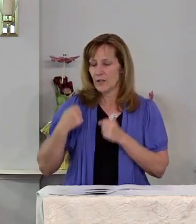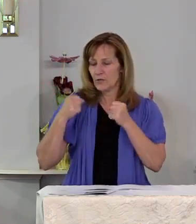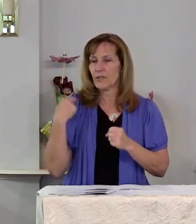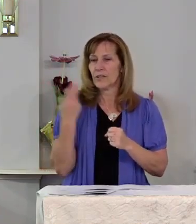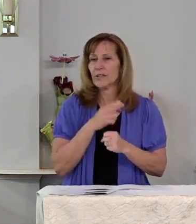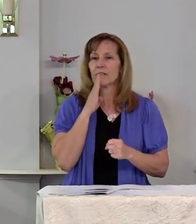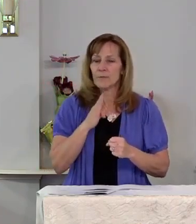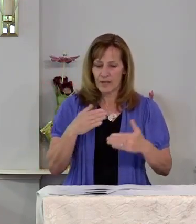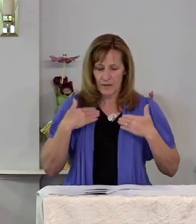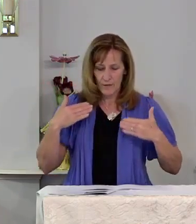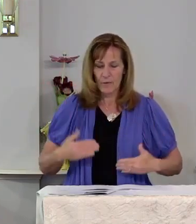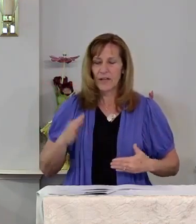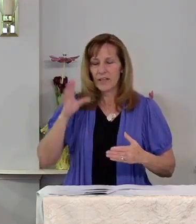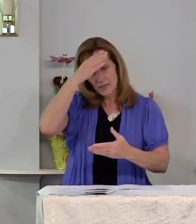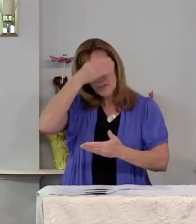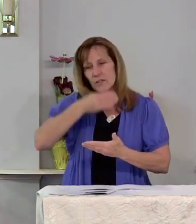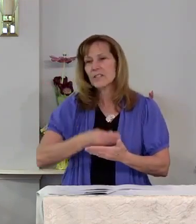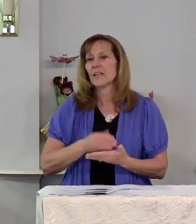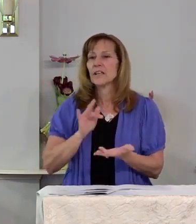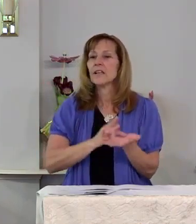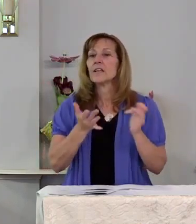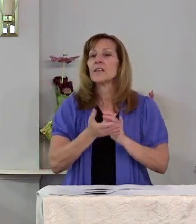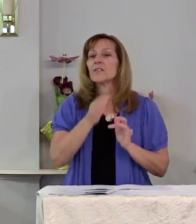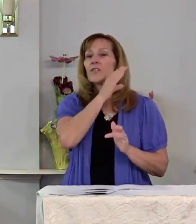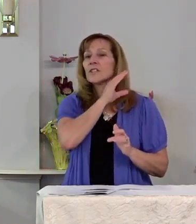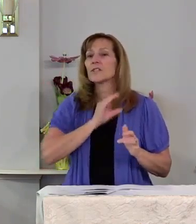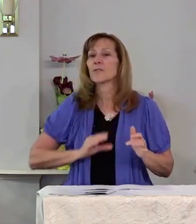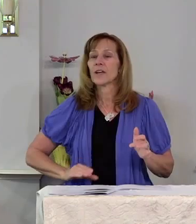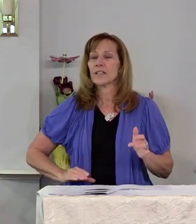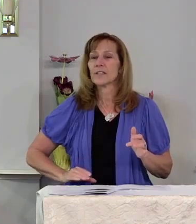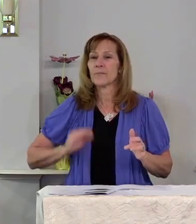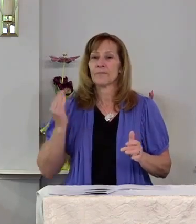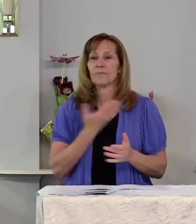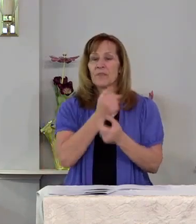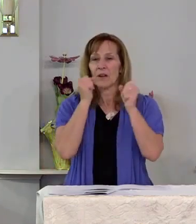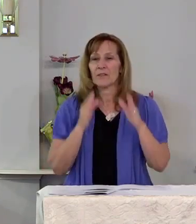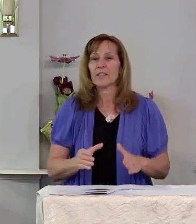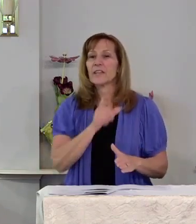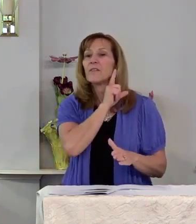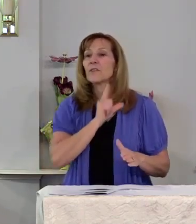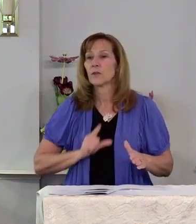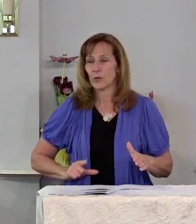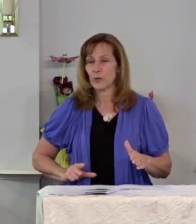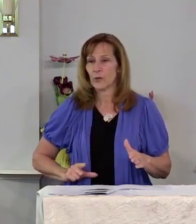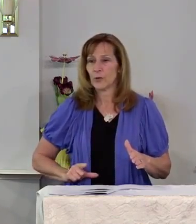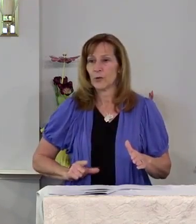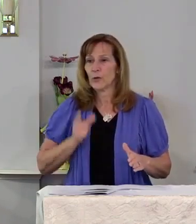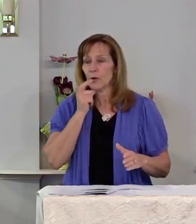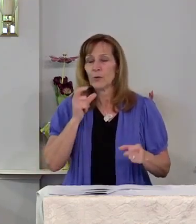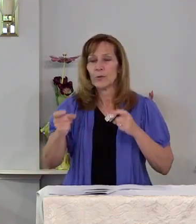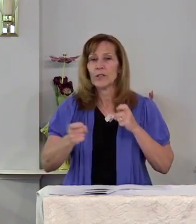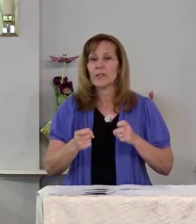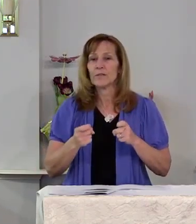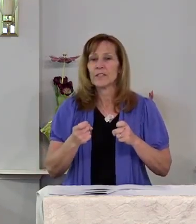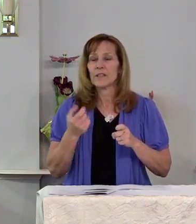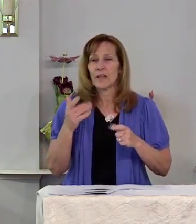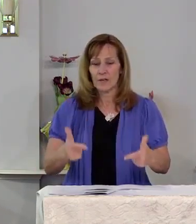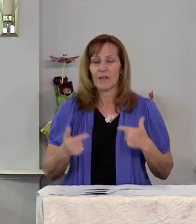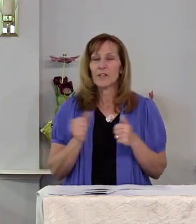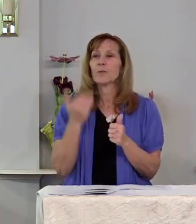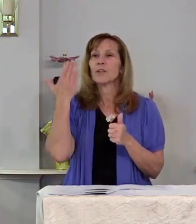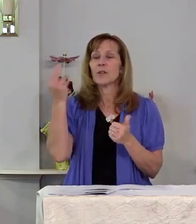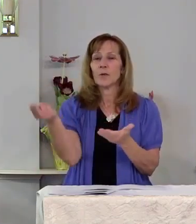us to be the body of your Son, Jesus Christ, our Savior and Lord, who lives and reigns